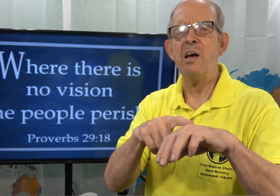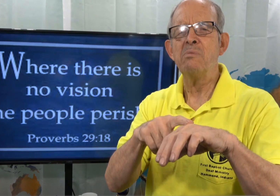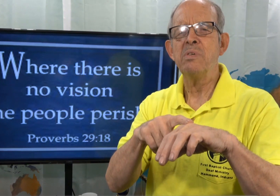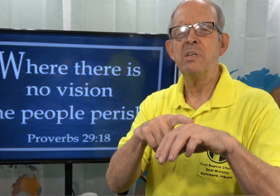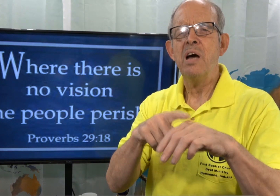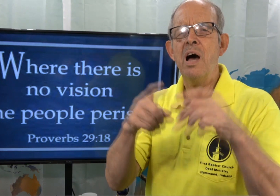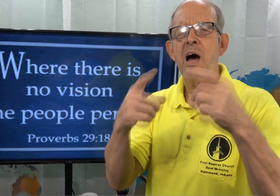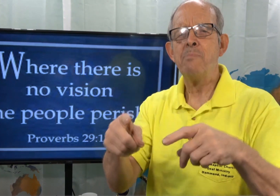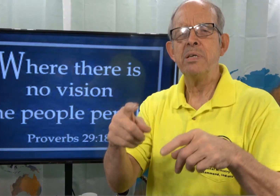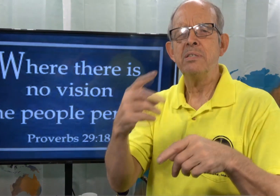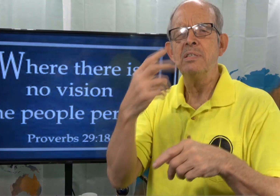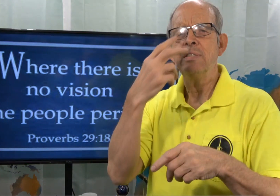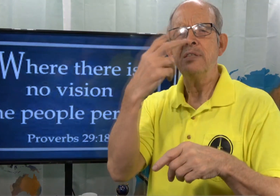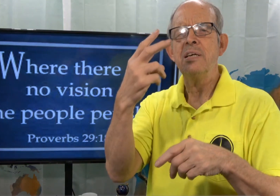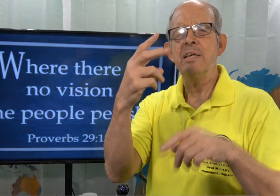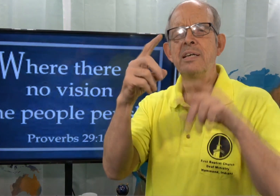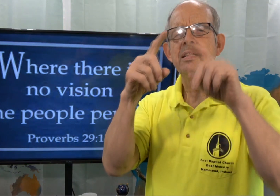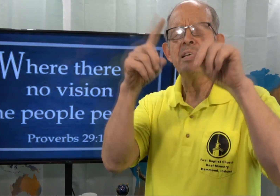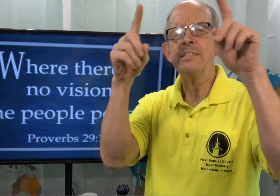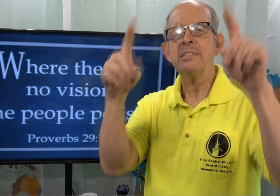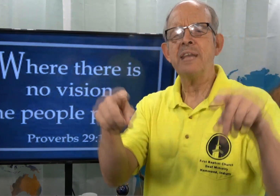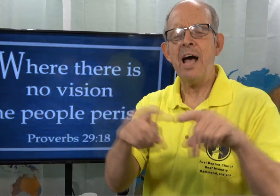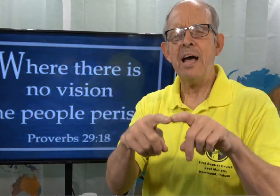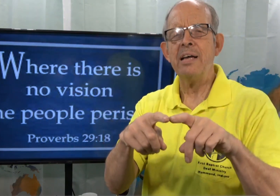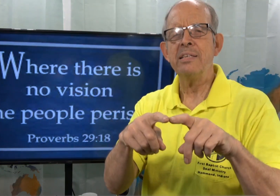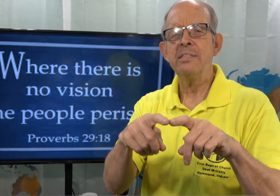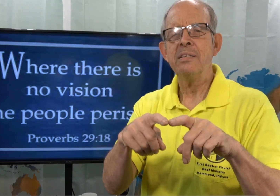Time happy see the sign.